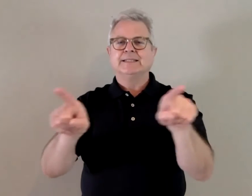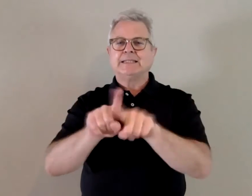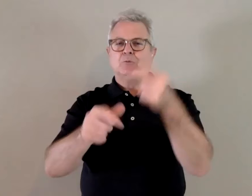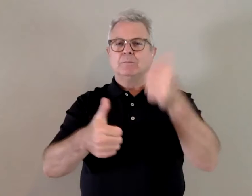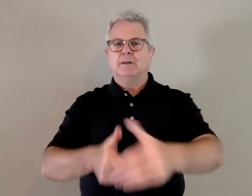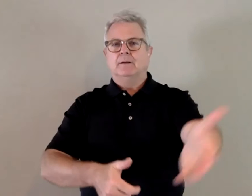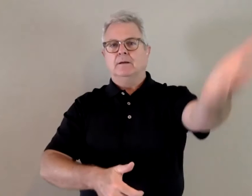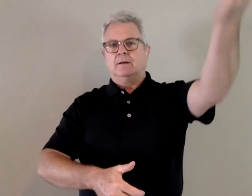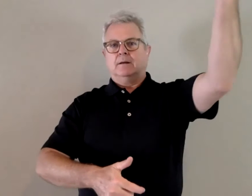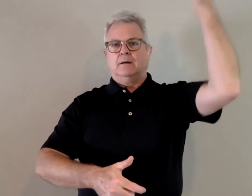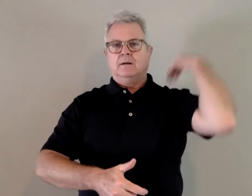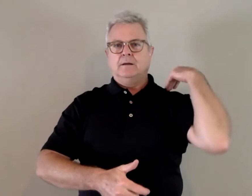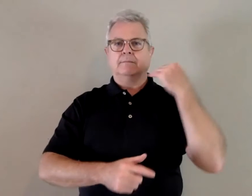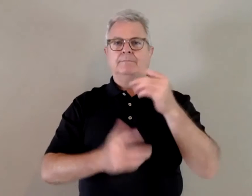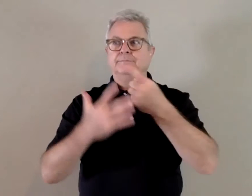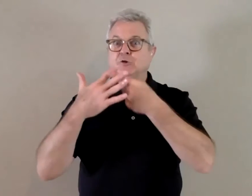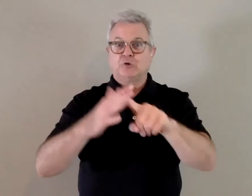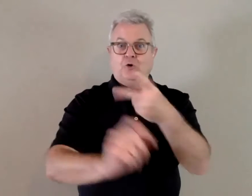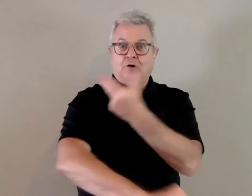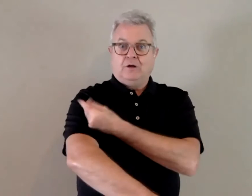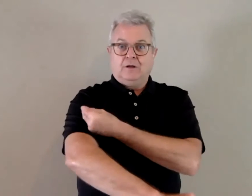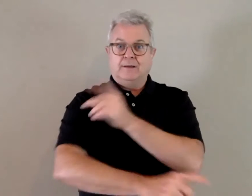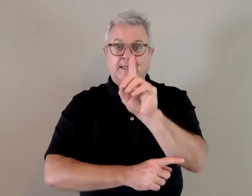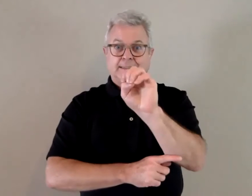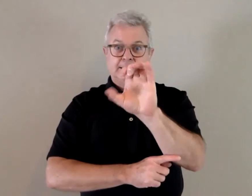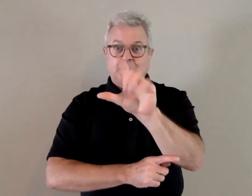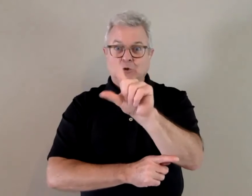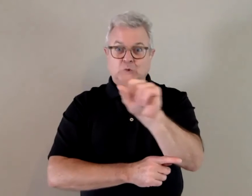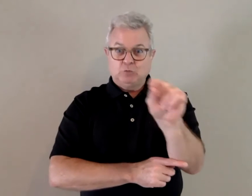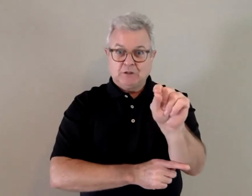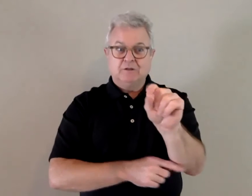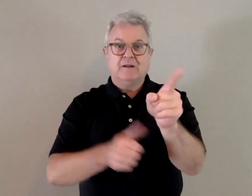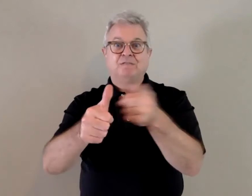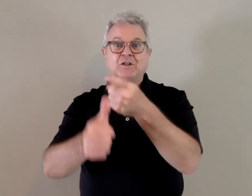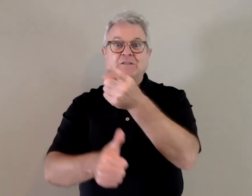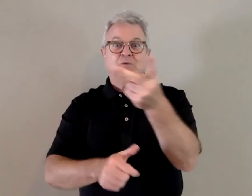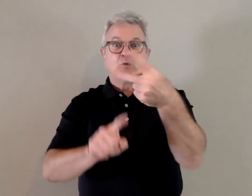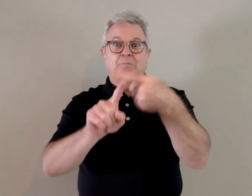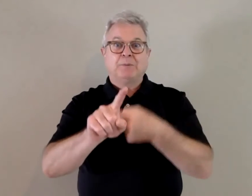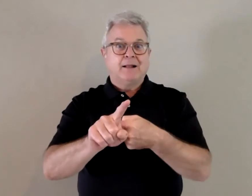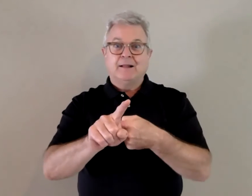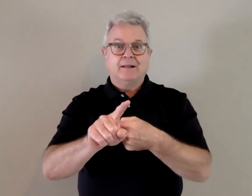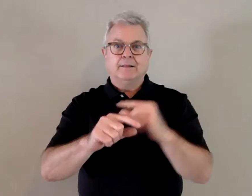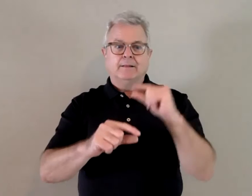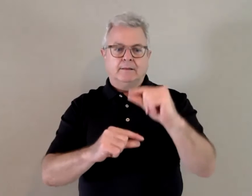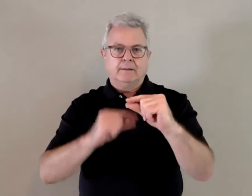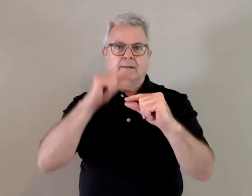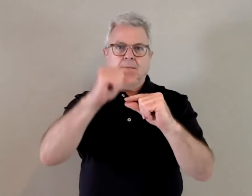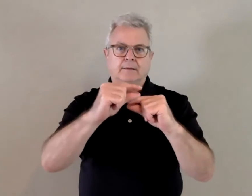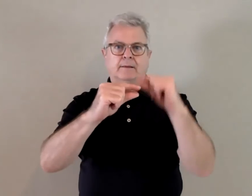Island. If you remember from when adult COVID vaccinations started in 2020, for the first few